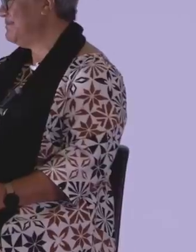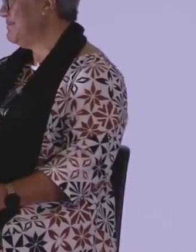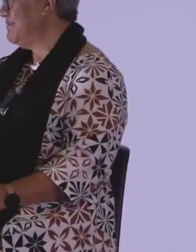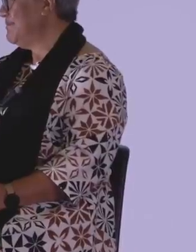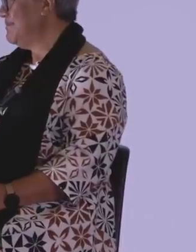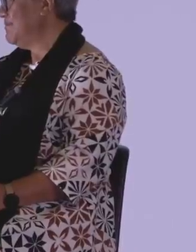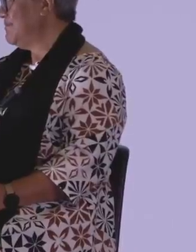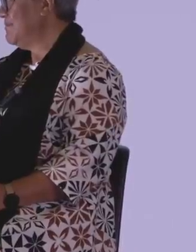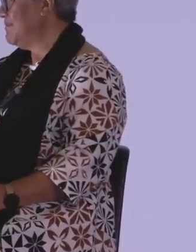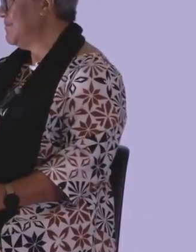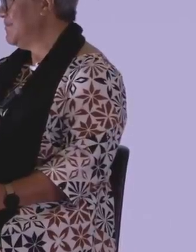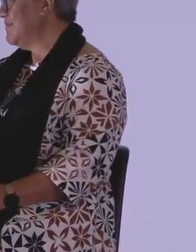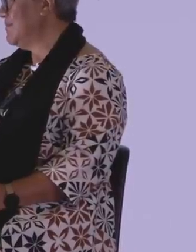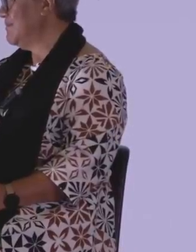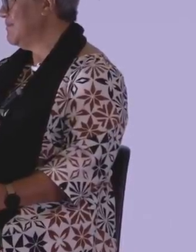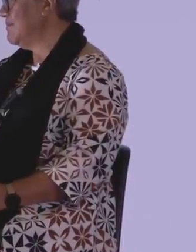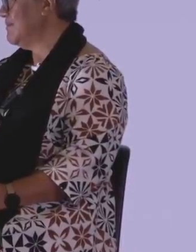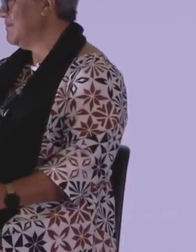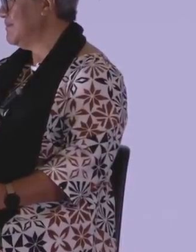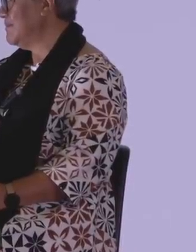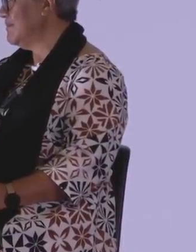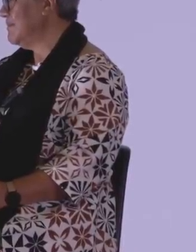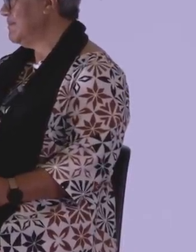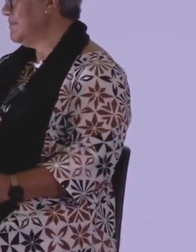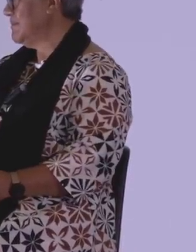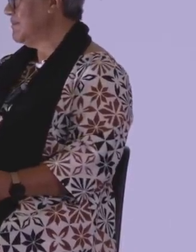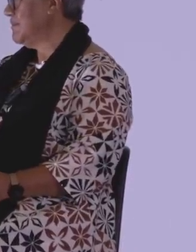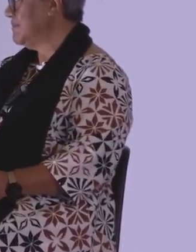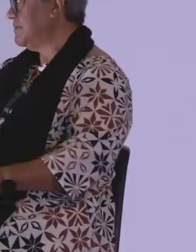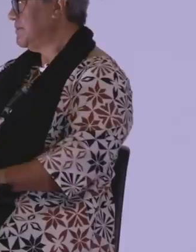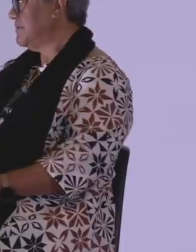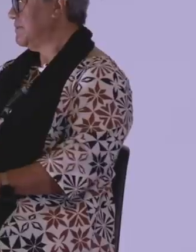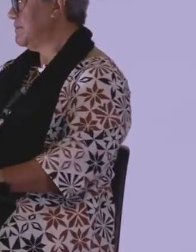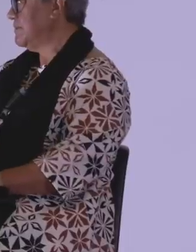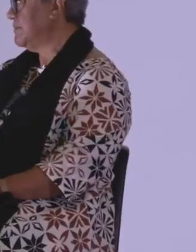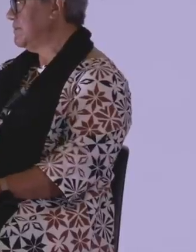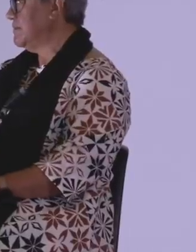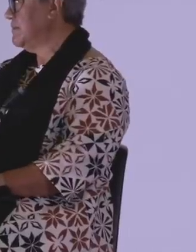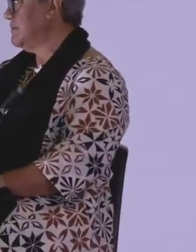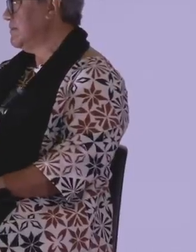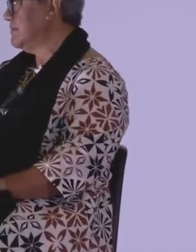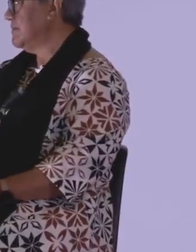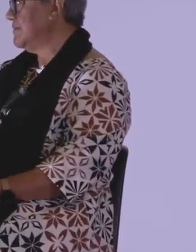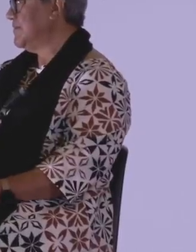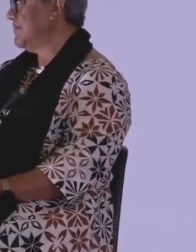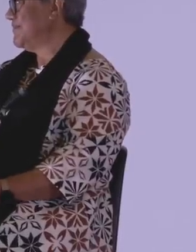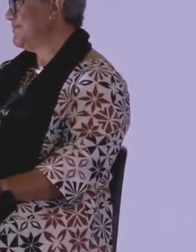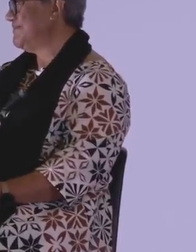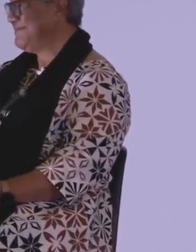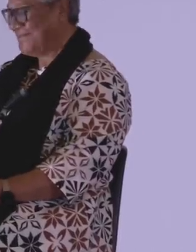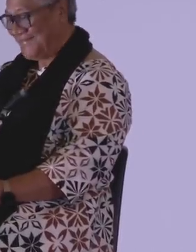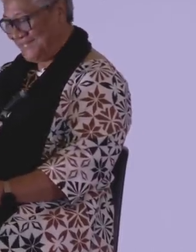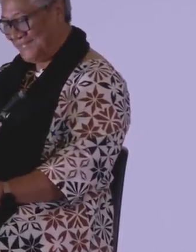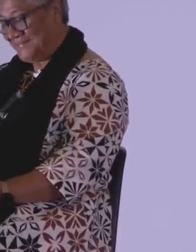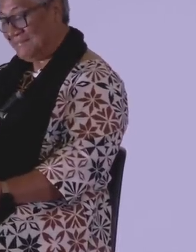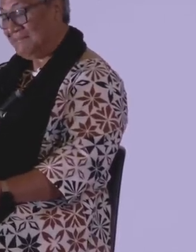had about her life and about her leadership and the very cheeky humour that she often displays.